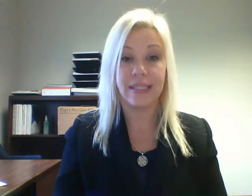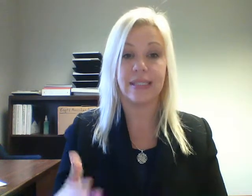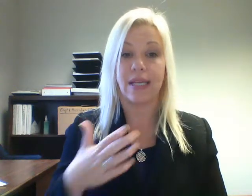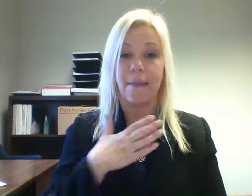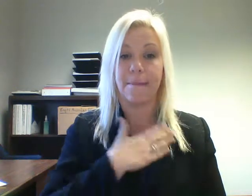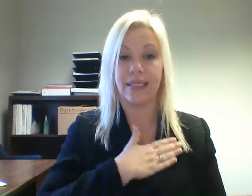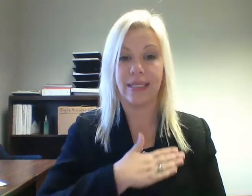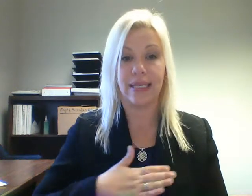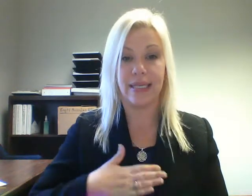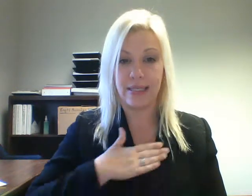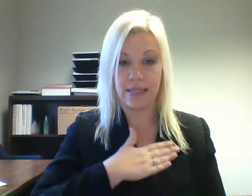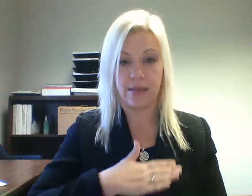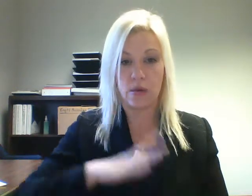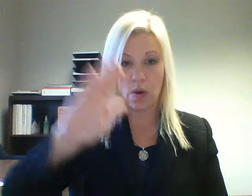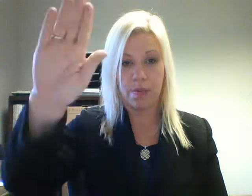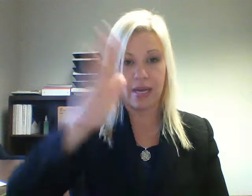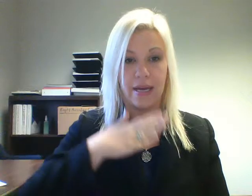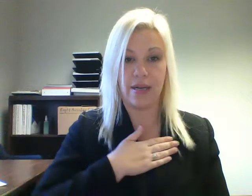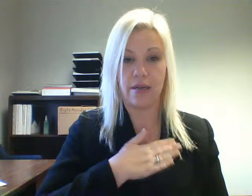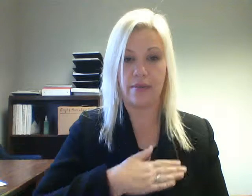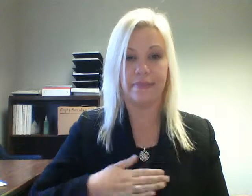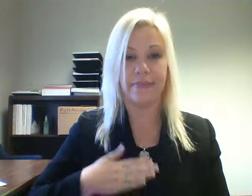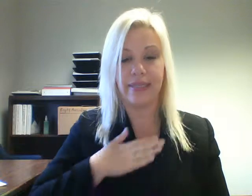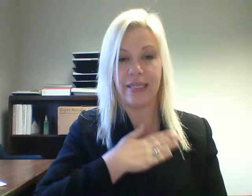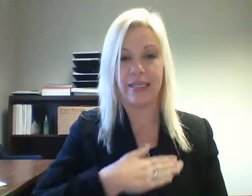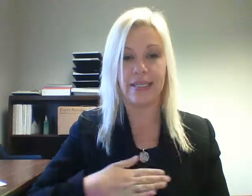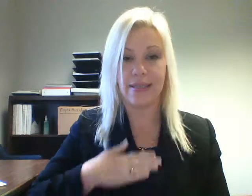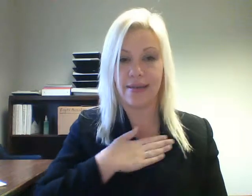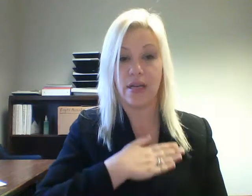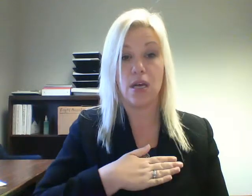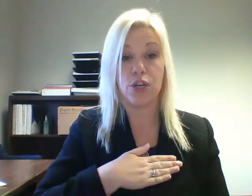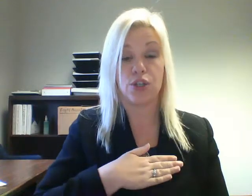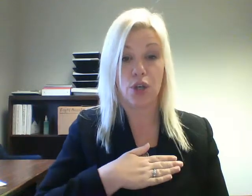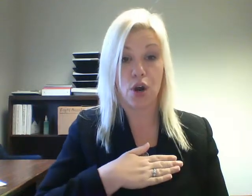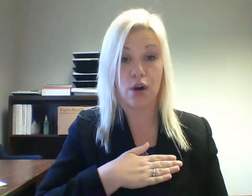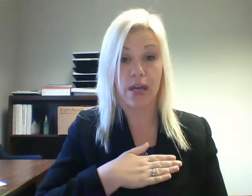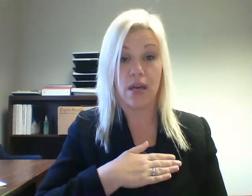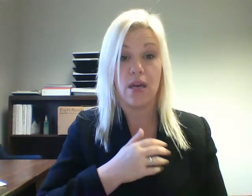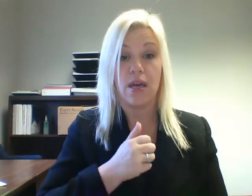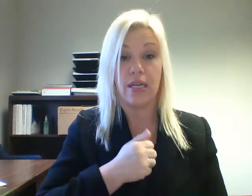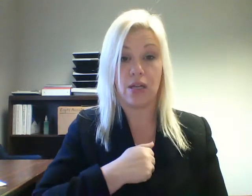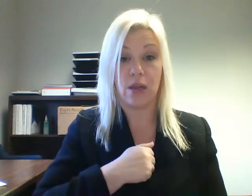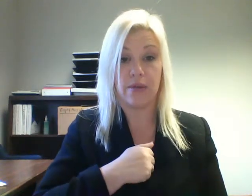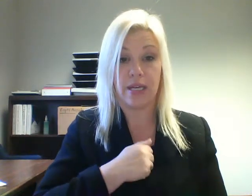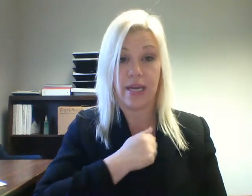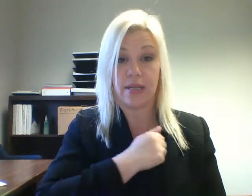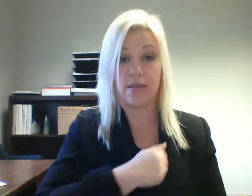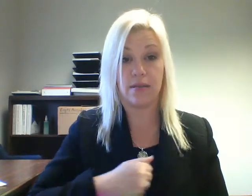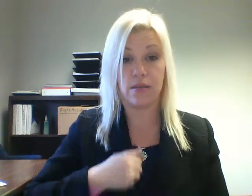Please. Please. Open hand. Please. Sorry is closed hand.